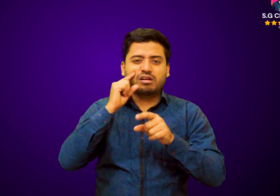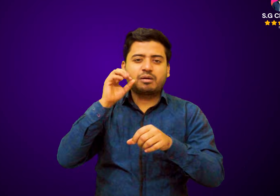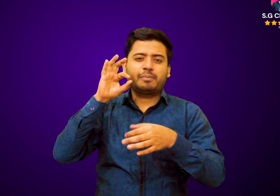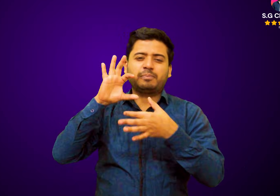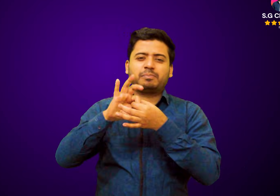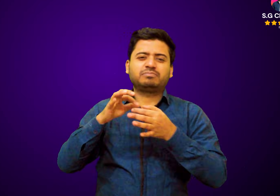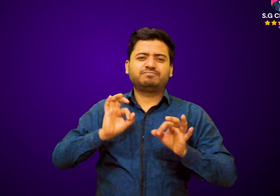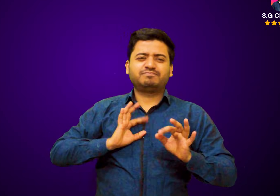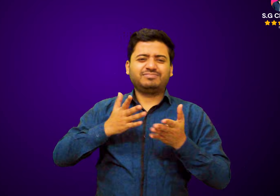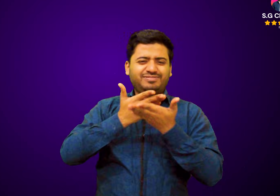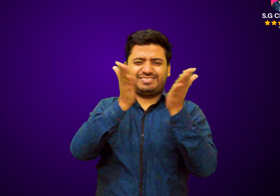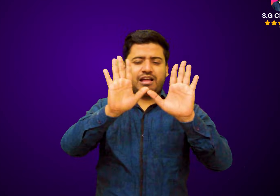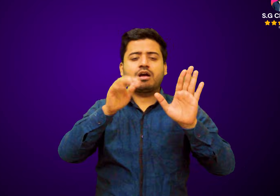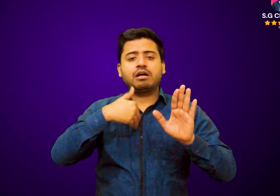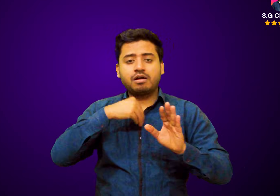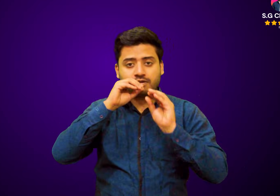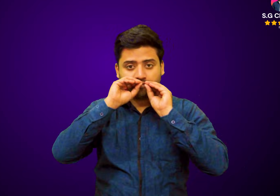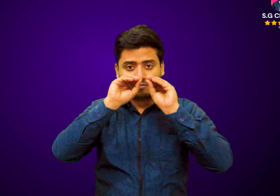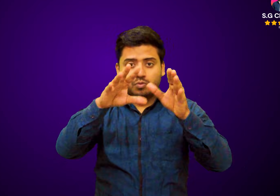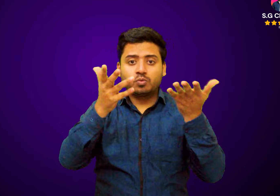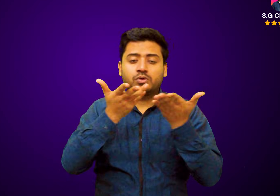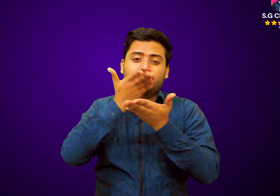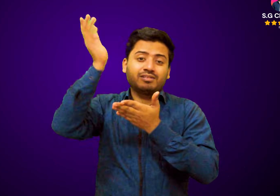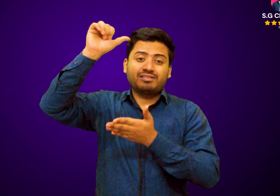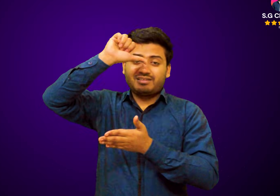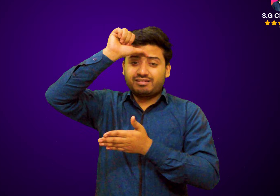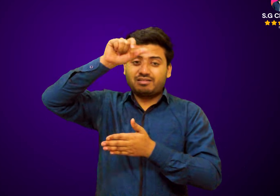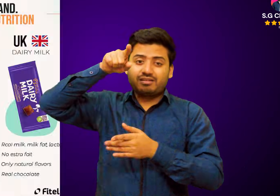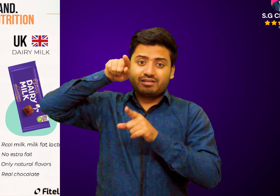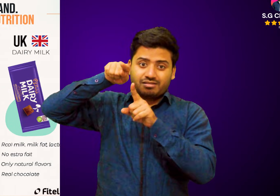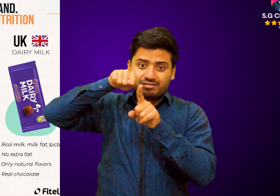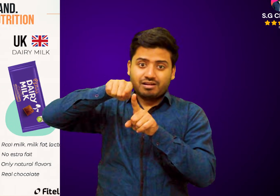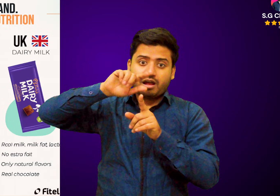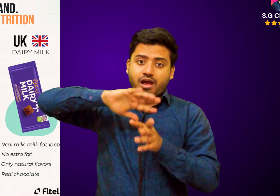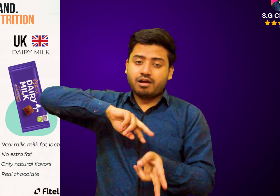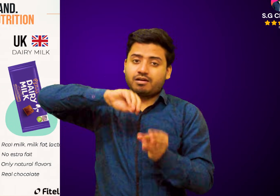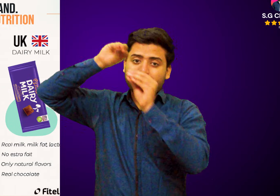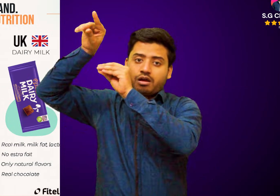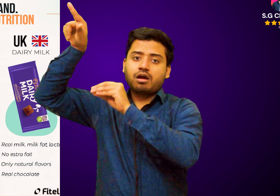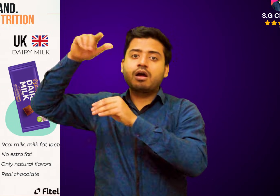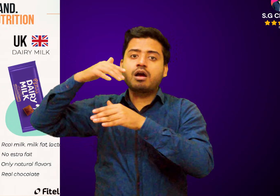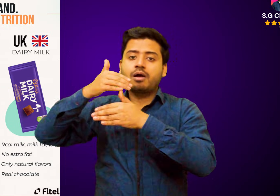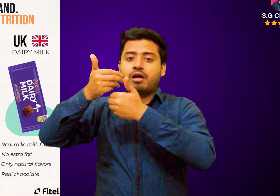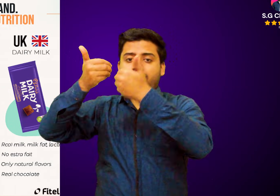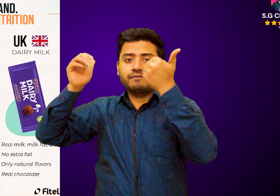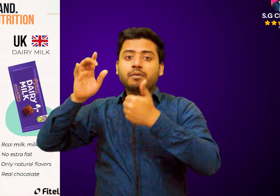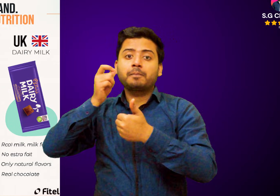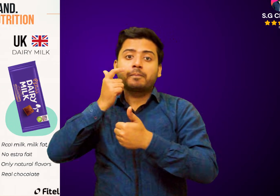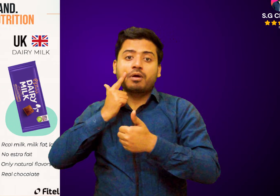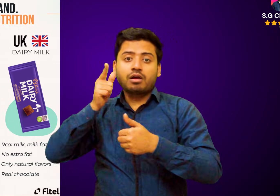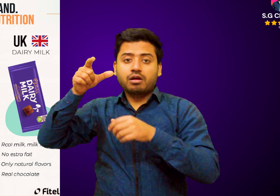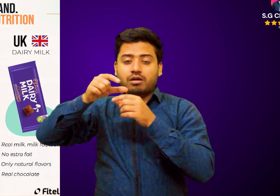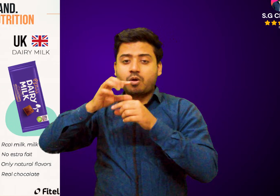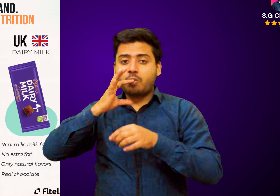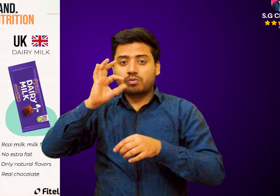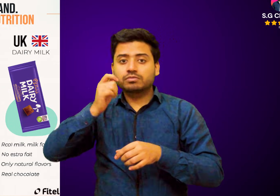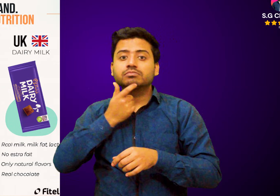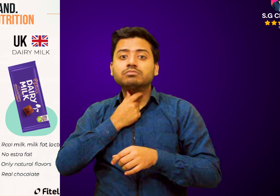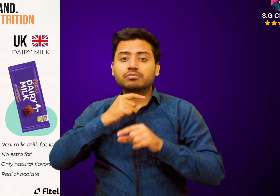candy-like. For a true chocolate experience with potential health benefits like antioxidants, choose options with higher cocoa content and